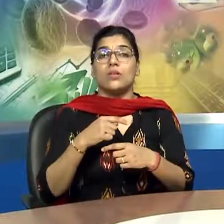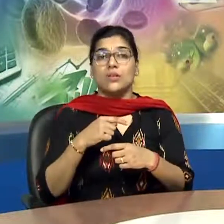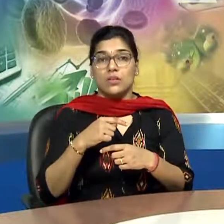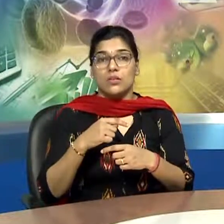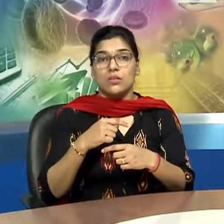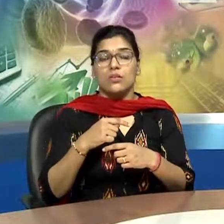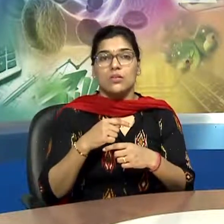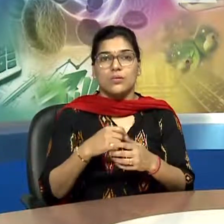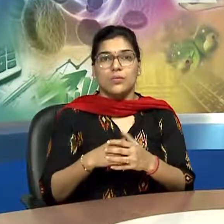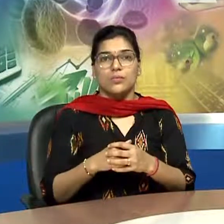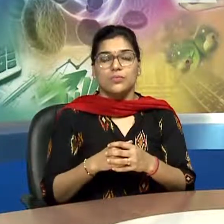This word